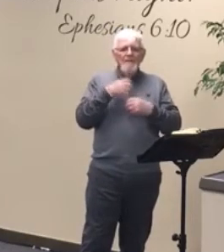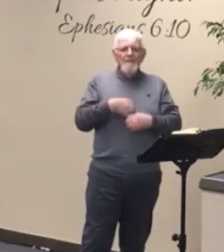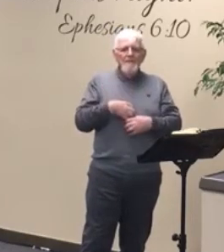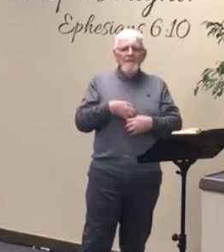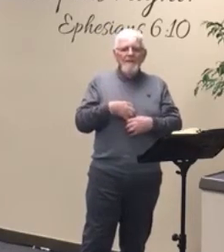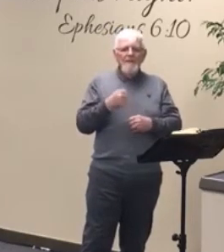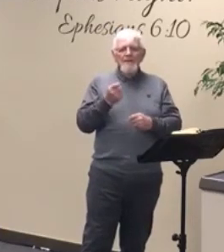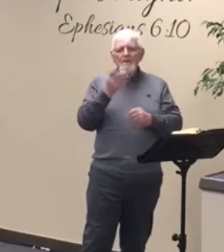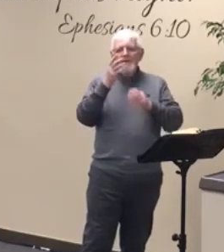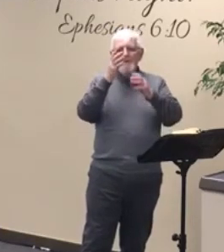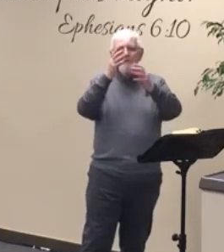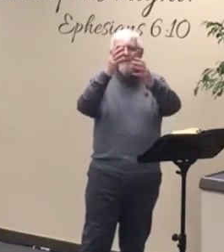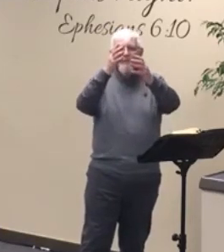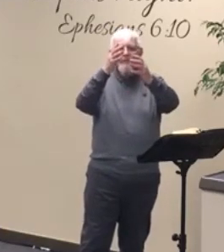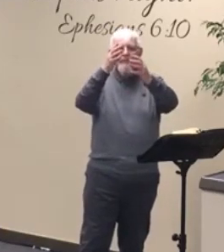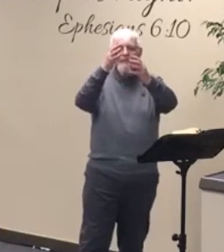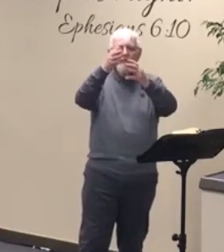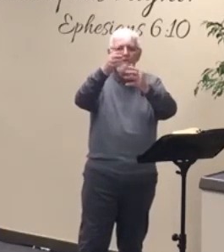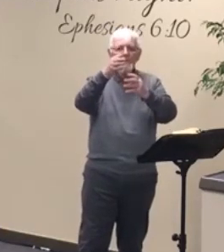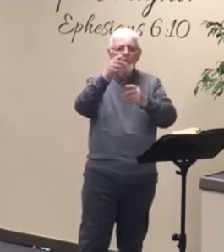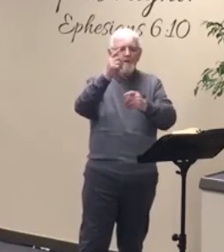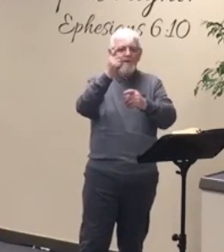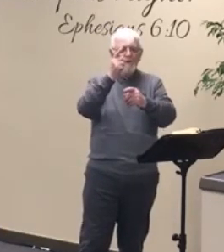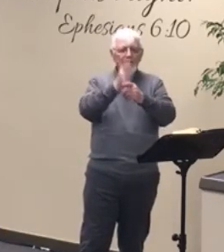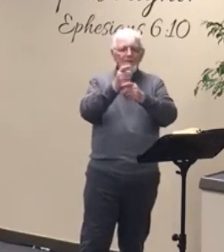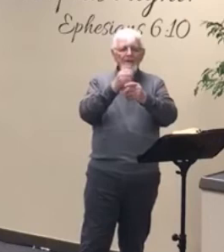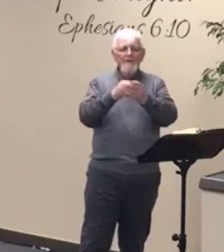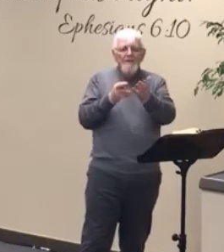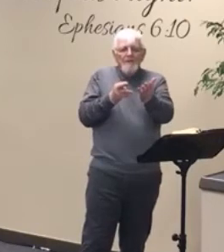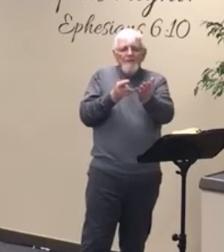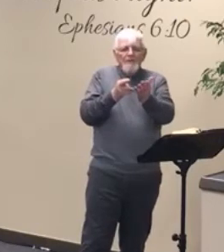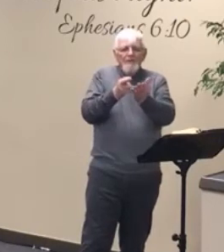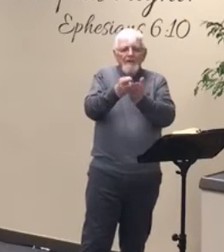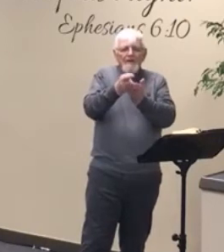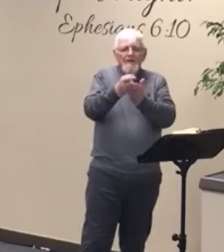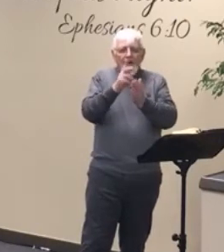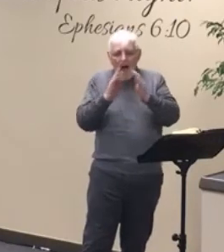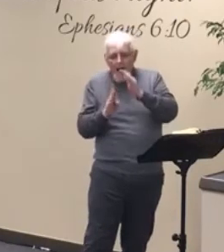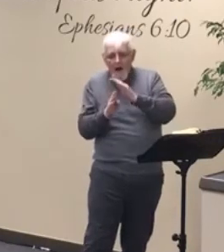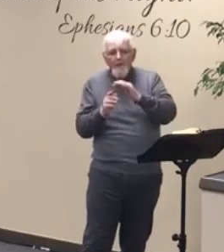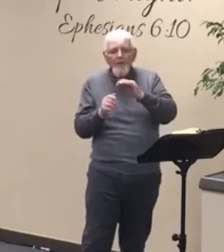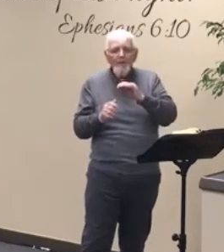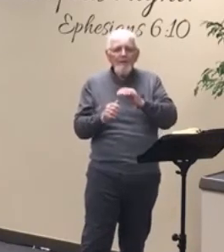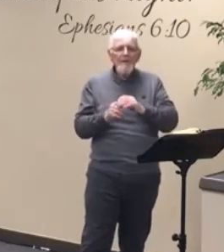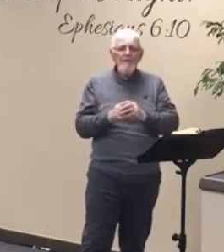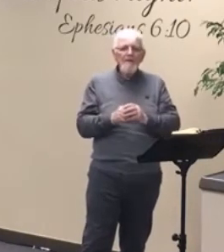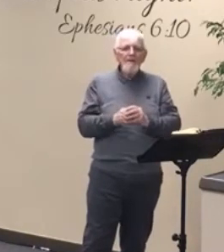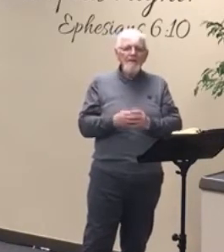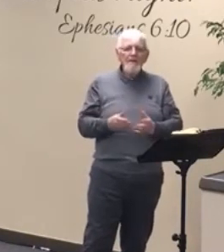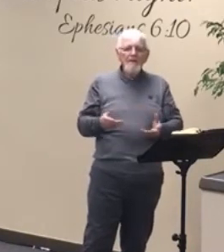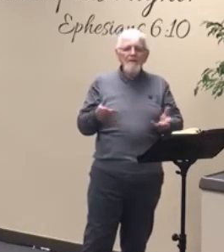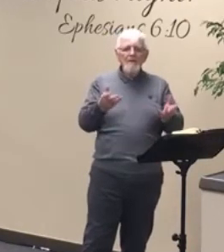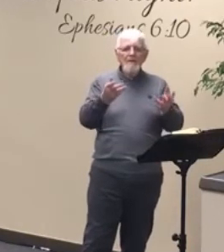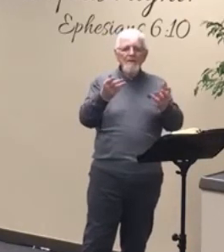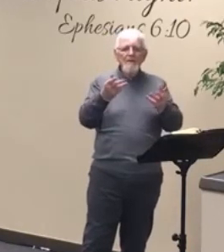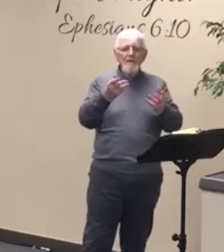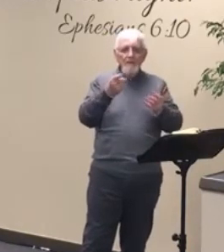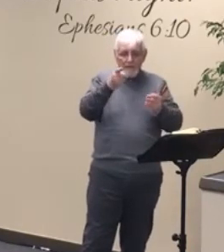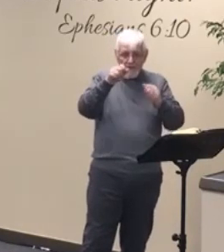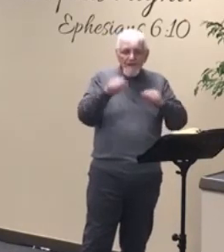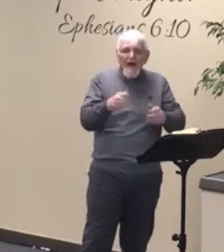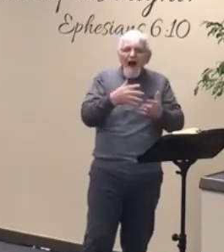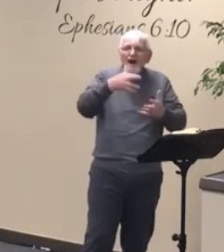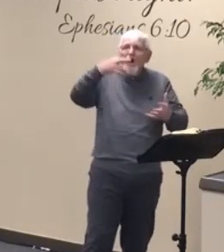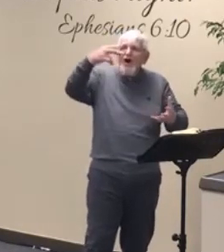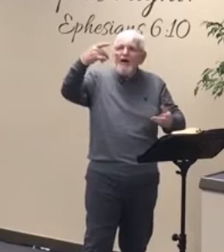where the future can be established in righteousness for these brethren. You know, the purpose of the humbling process is for you to be able to glorify God. Thus saith the